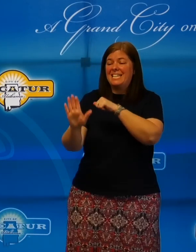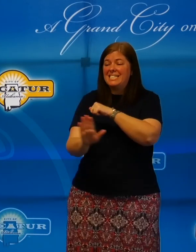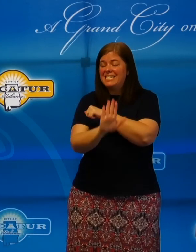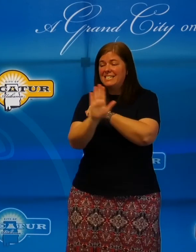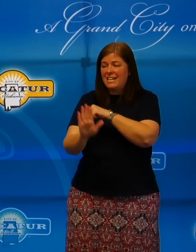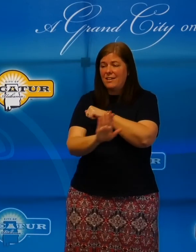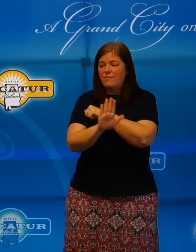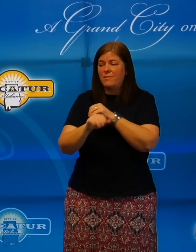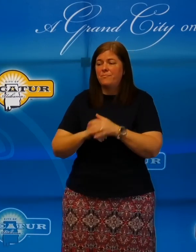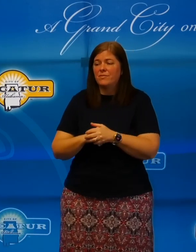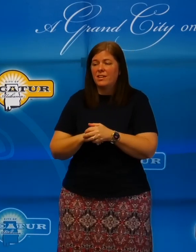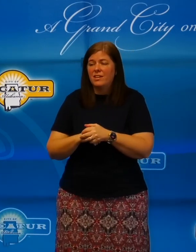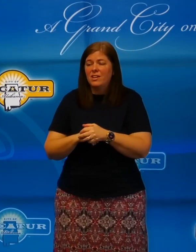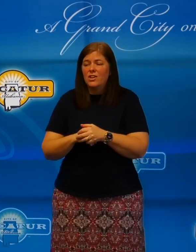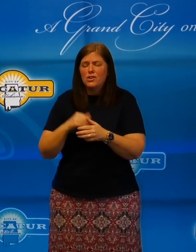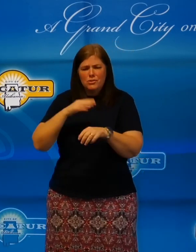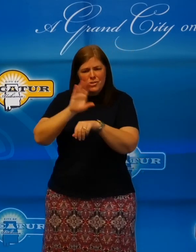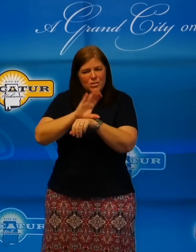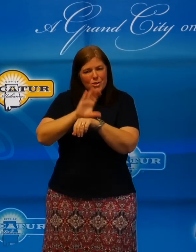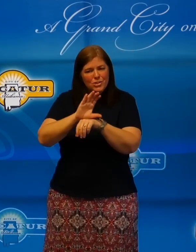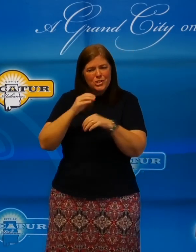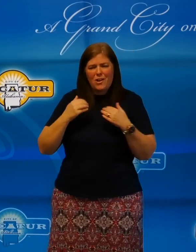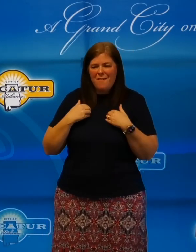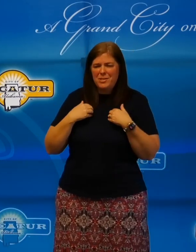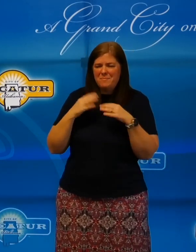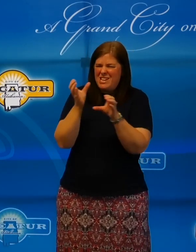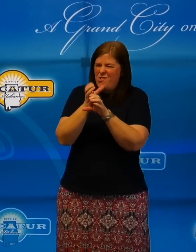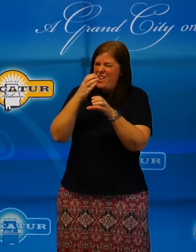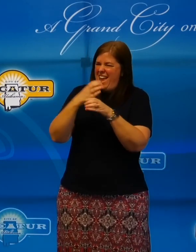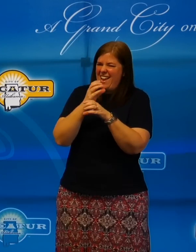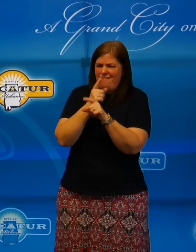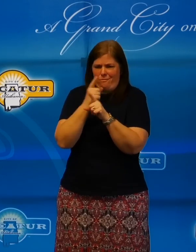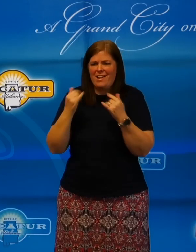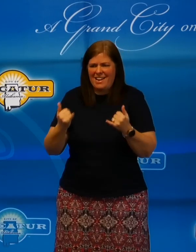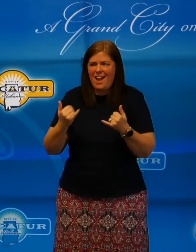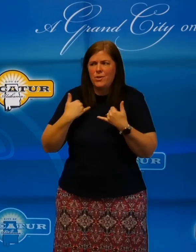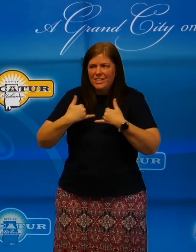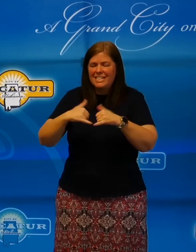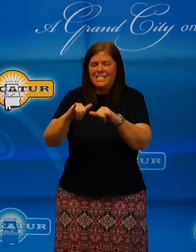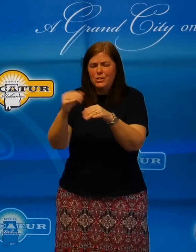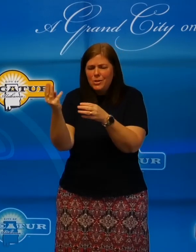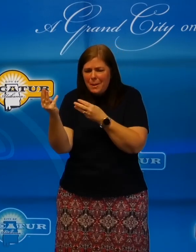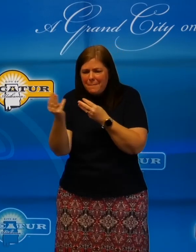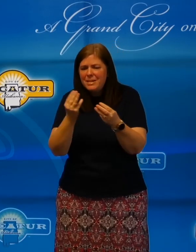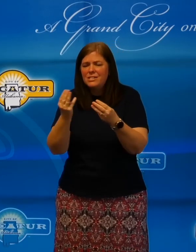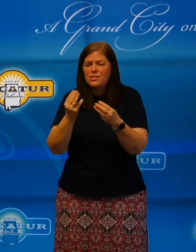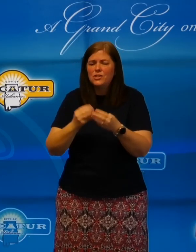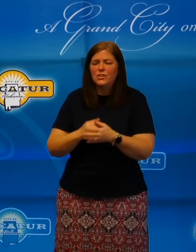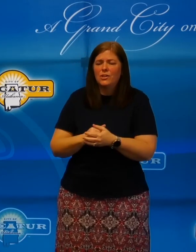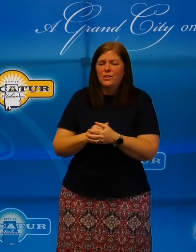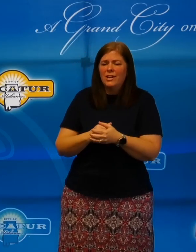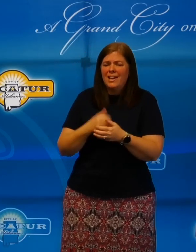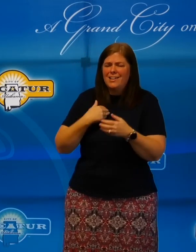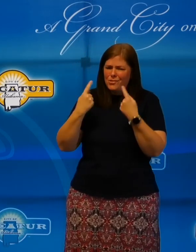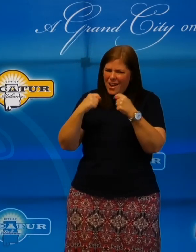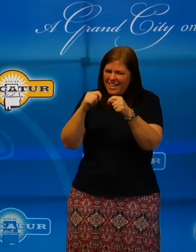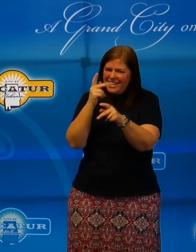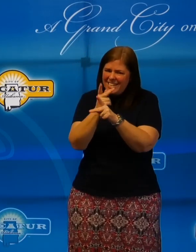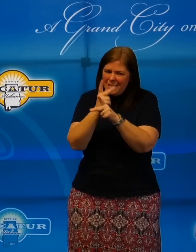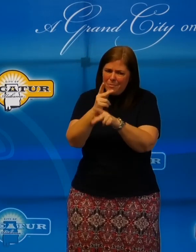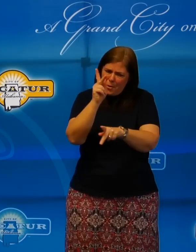perspective, churches are having to come up with creative ways to continue to minister and to try to keep their